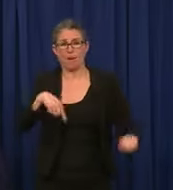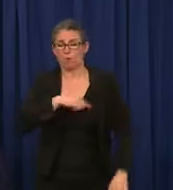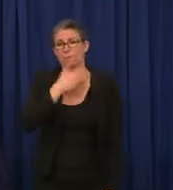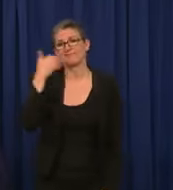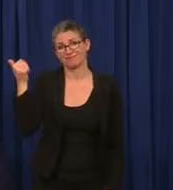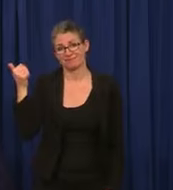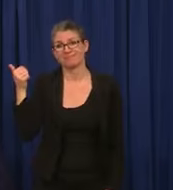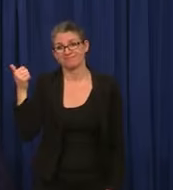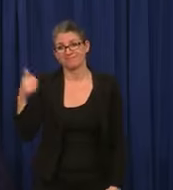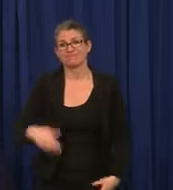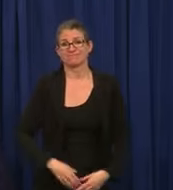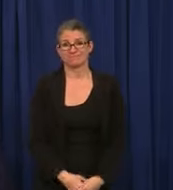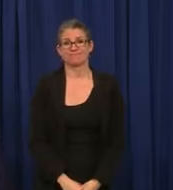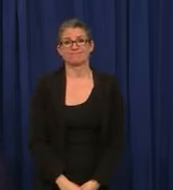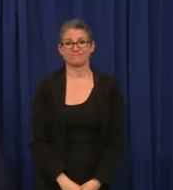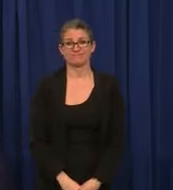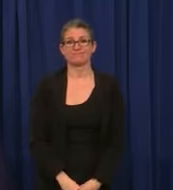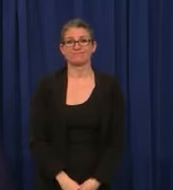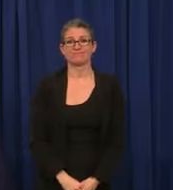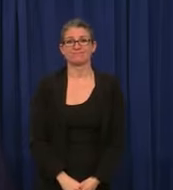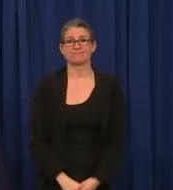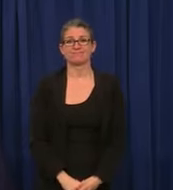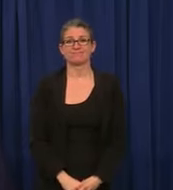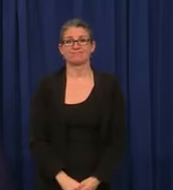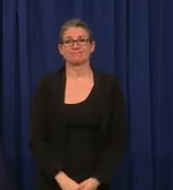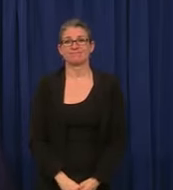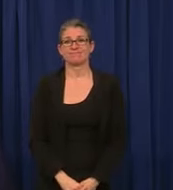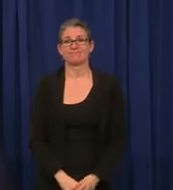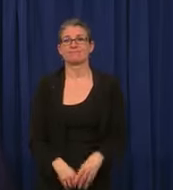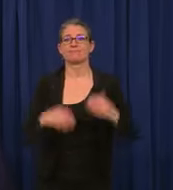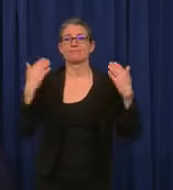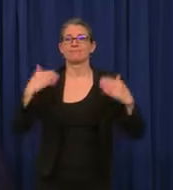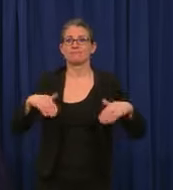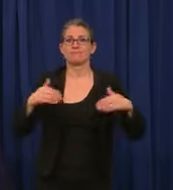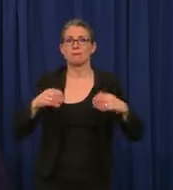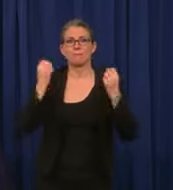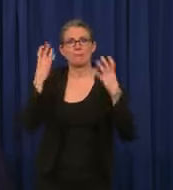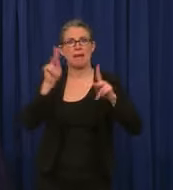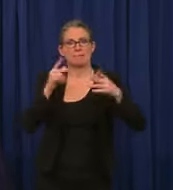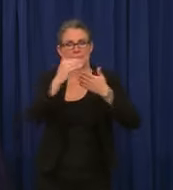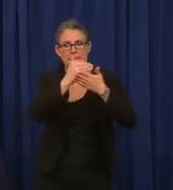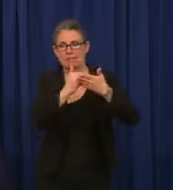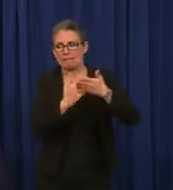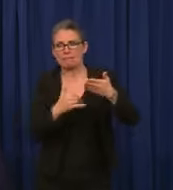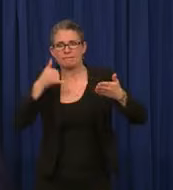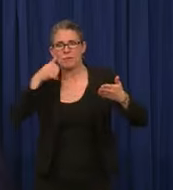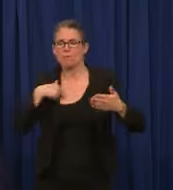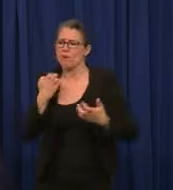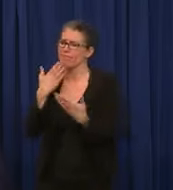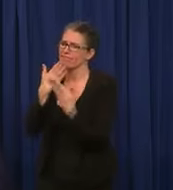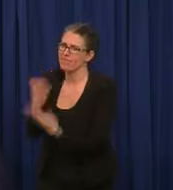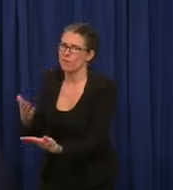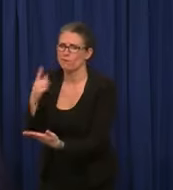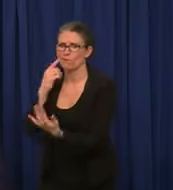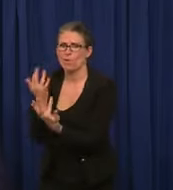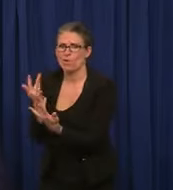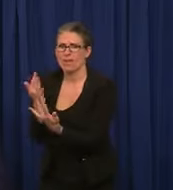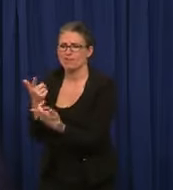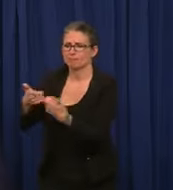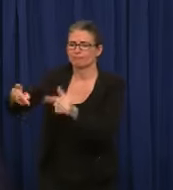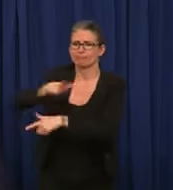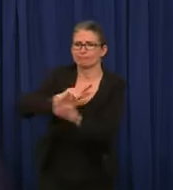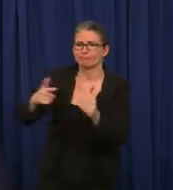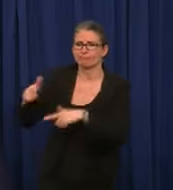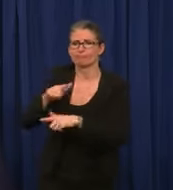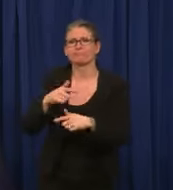We had a lot of folks on the phone today, and so thank you everyone for dialing in, for our colleagues in the media. I know it's not the same